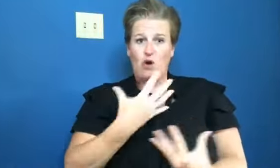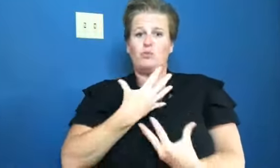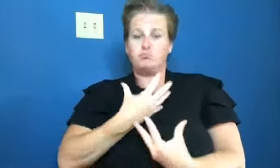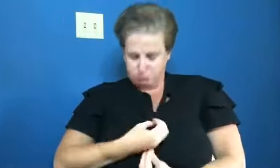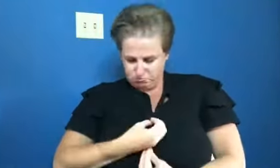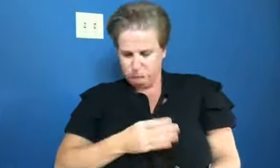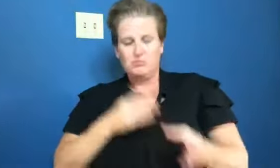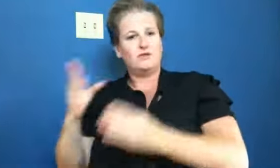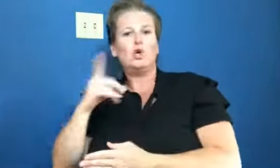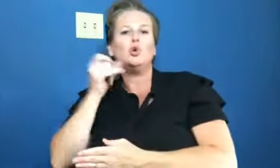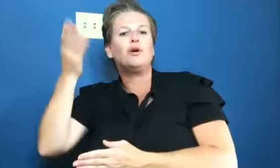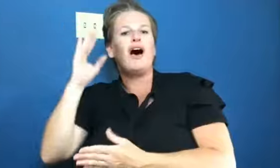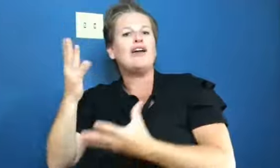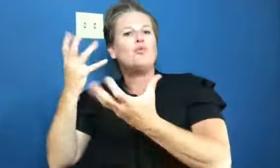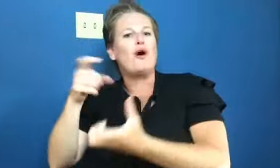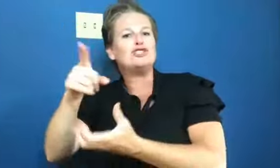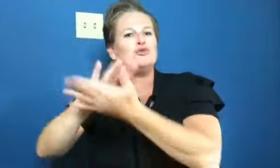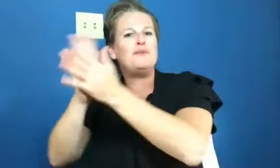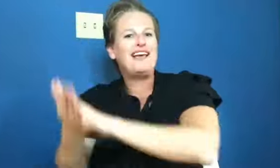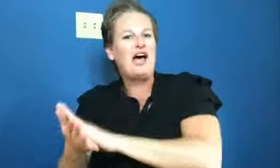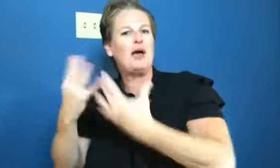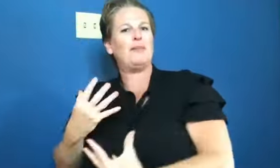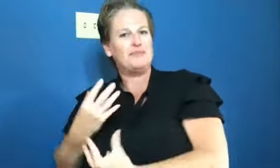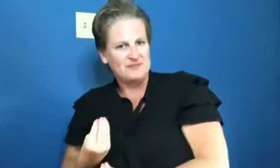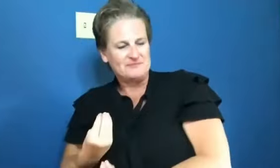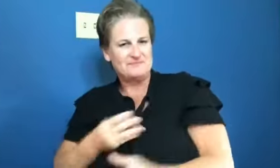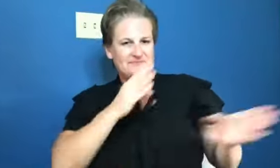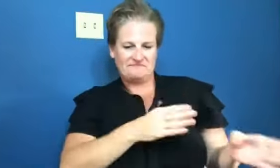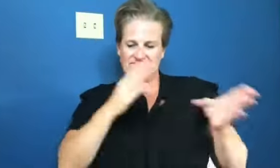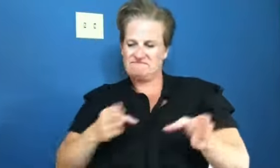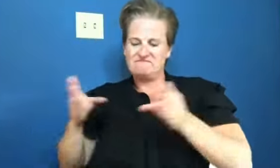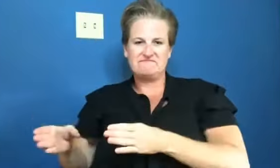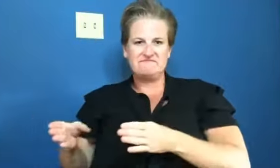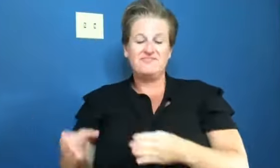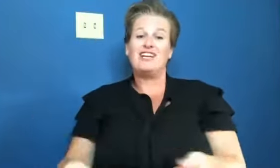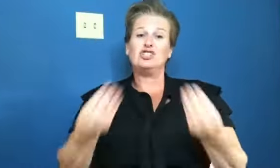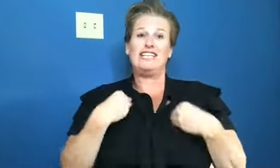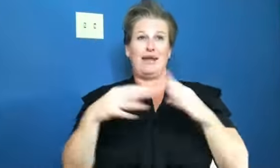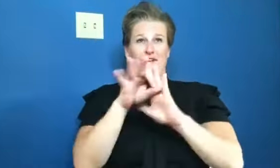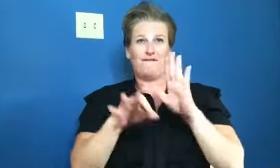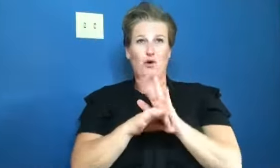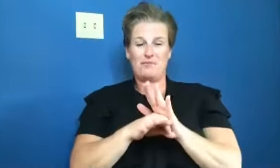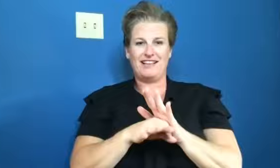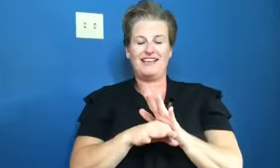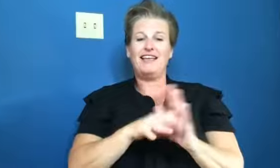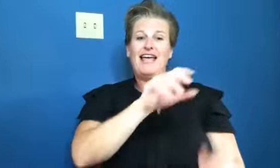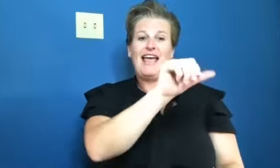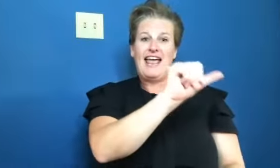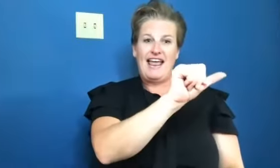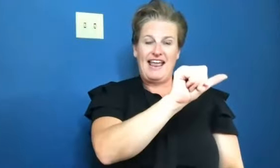And she gave me the formula, this wonderful Al-Anon algebraic formula, A plus B equals C. If A equals me, working these steps,